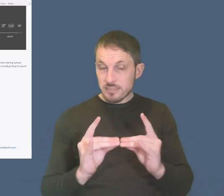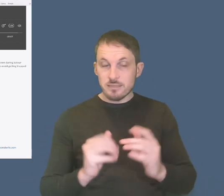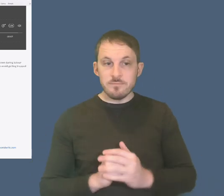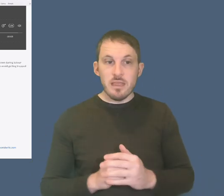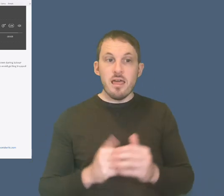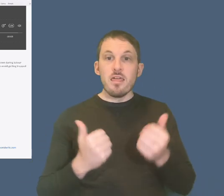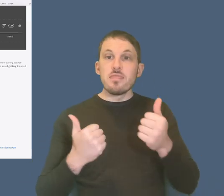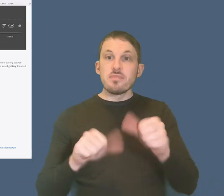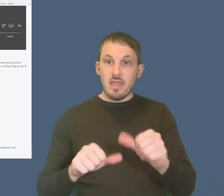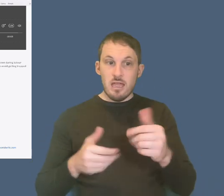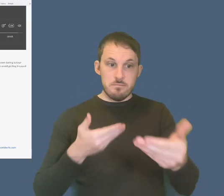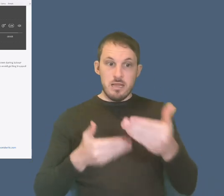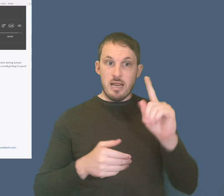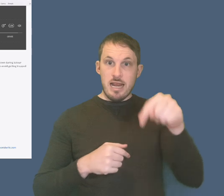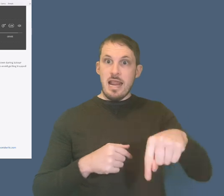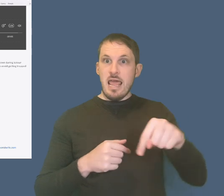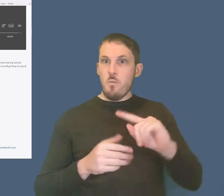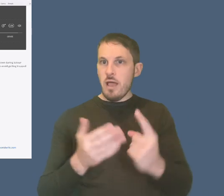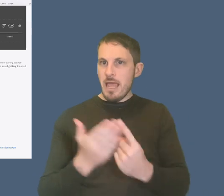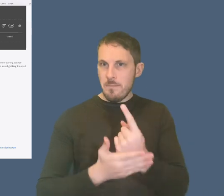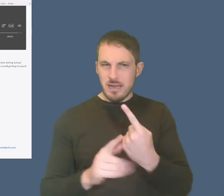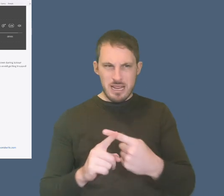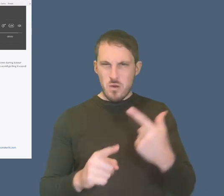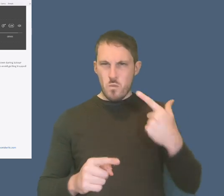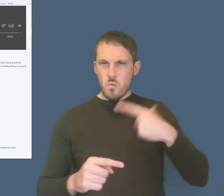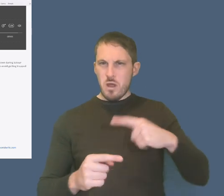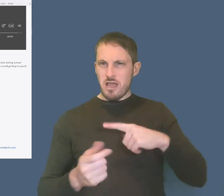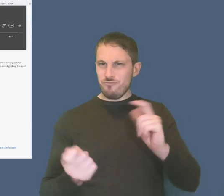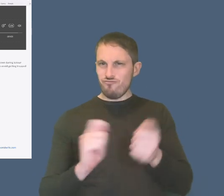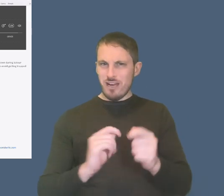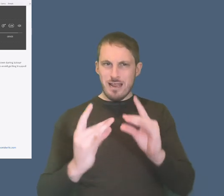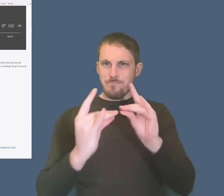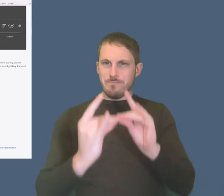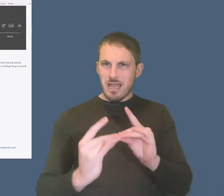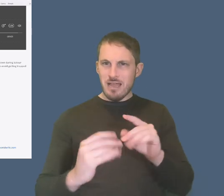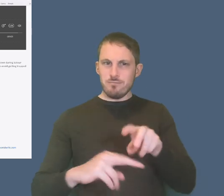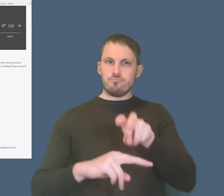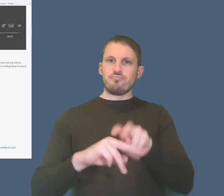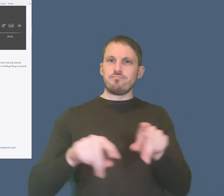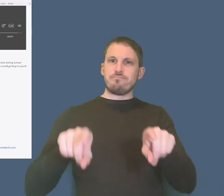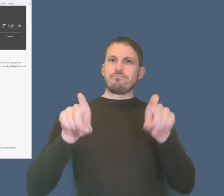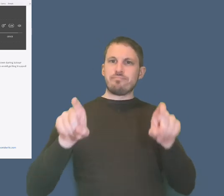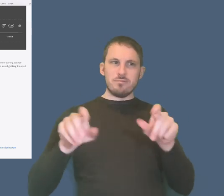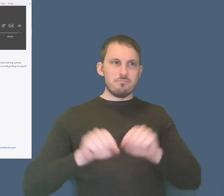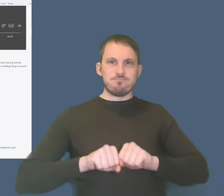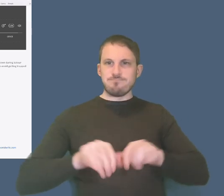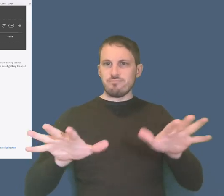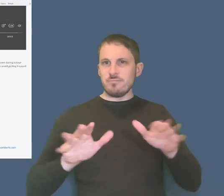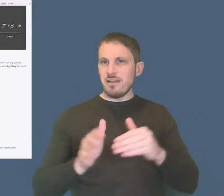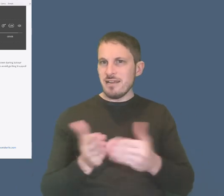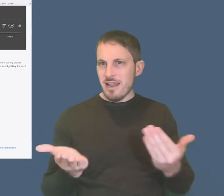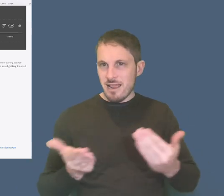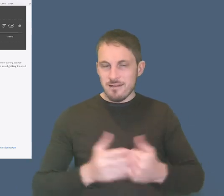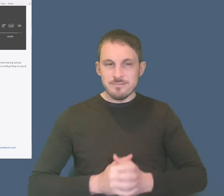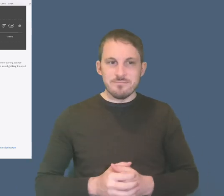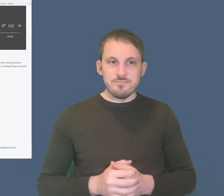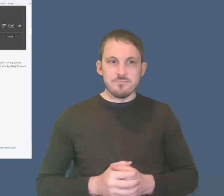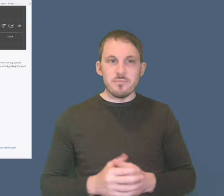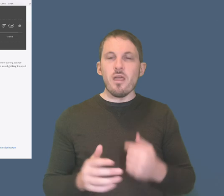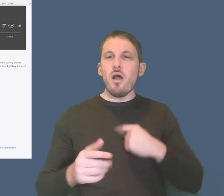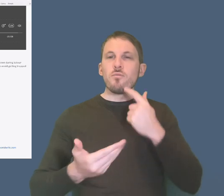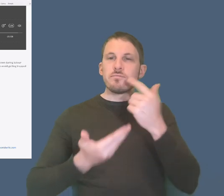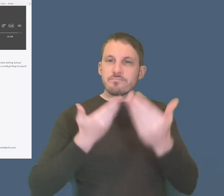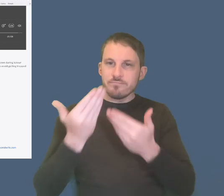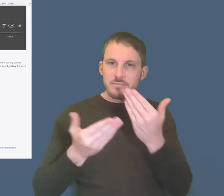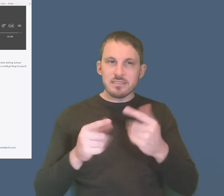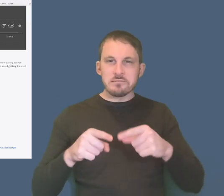what's happening now in birth and how and why the bed and reclining positions are used in modern maternity care. I'll discuss strategies